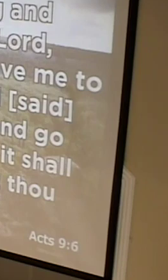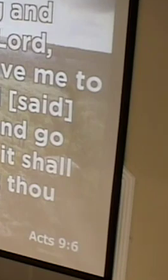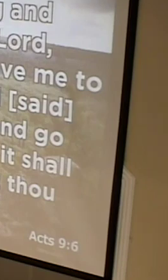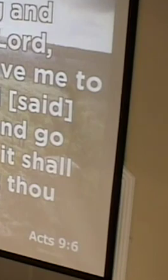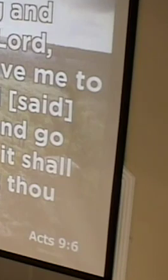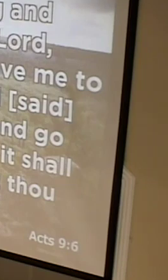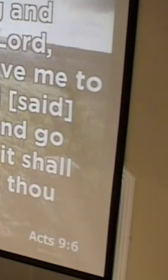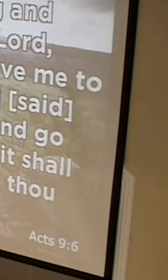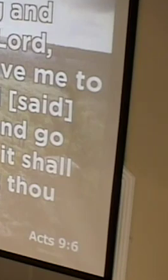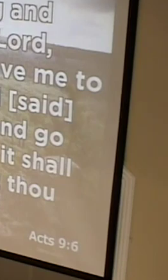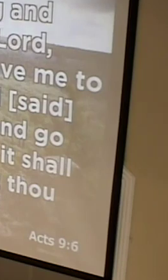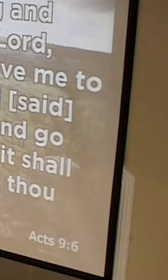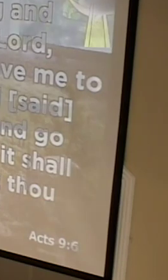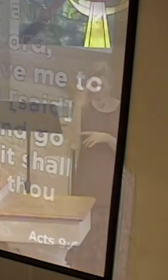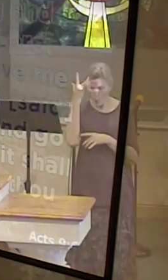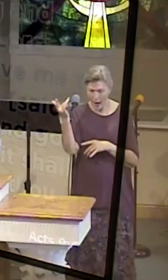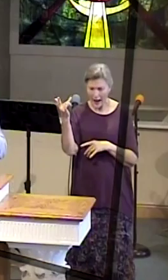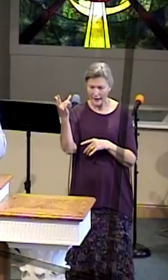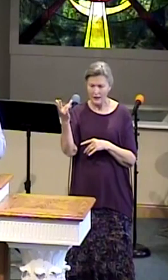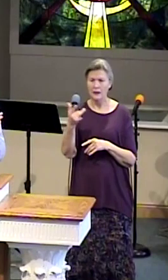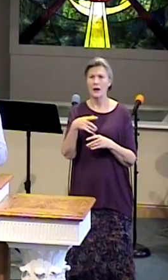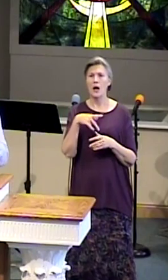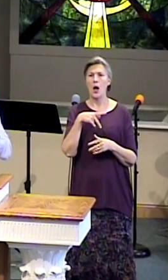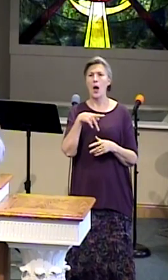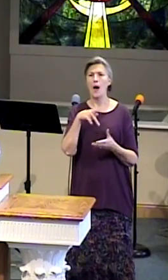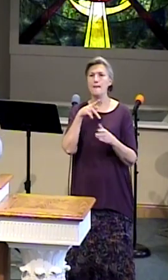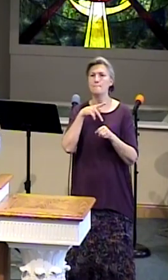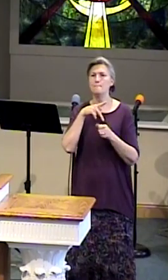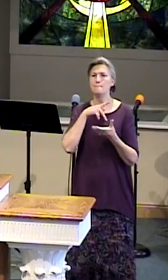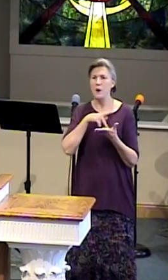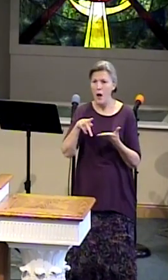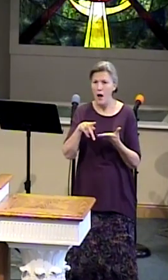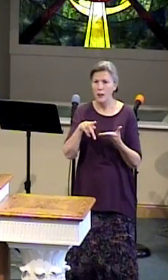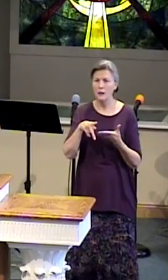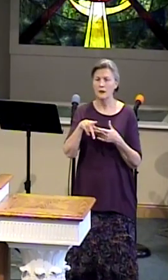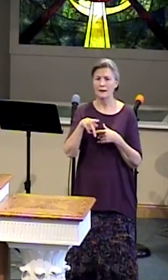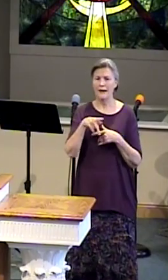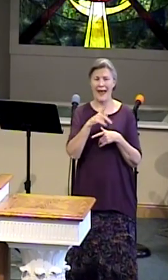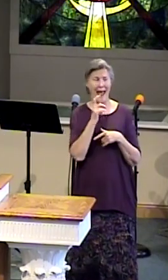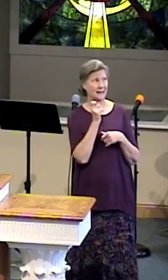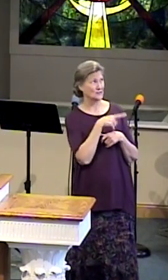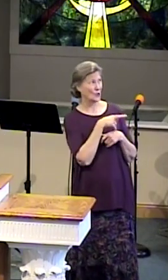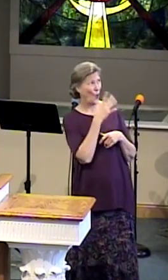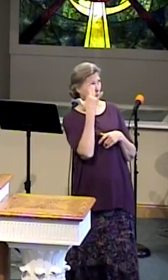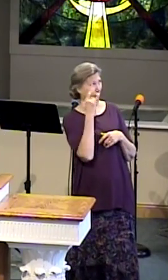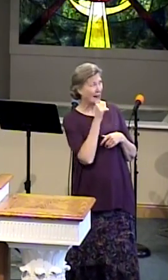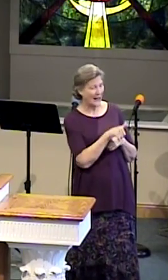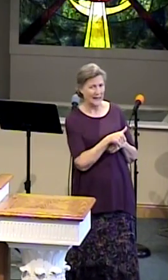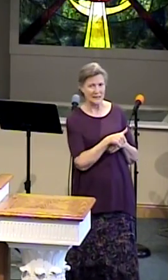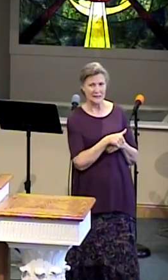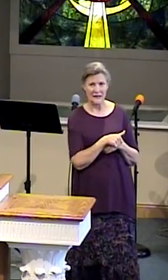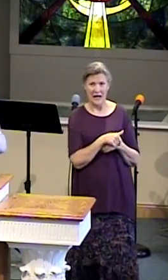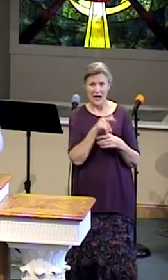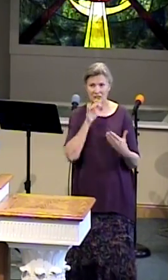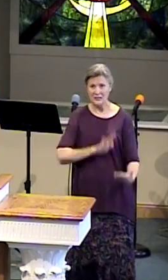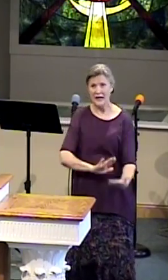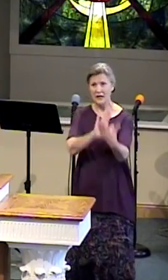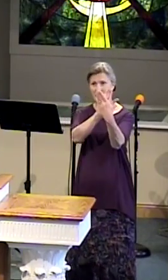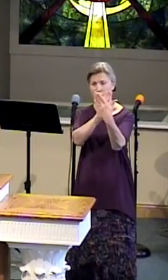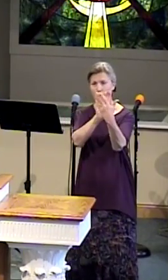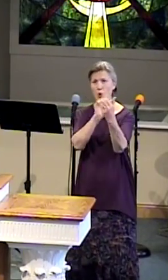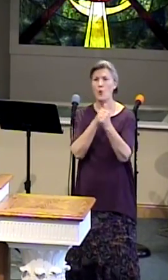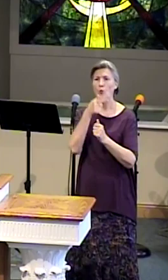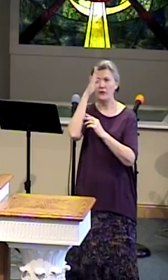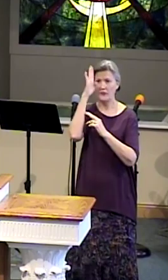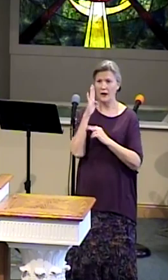asking the question, why? Saul asked, why not? I've just had an encounter with you. I'm not